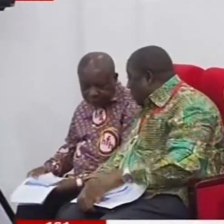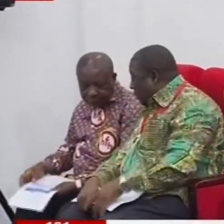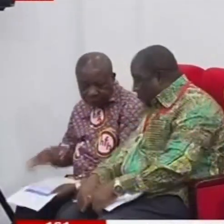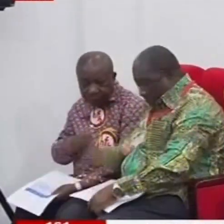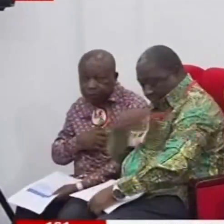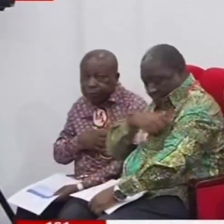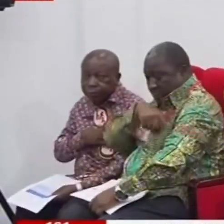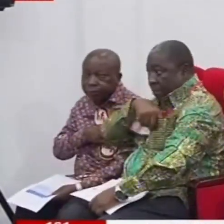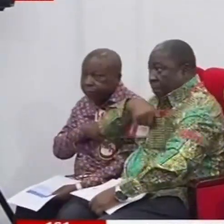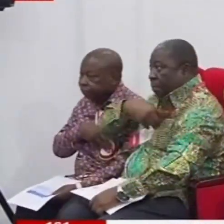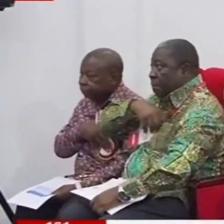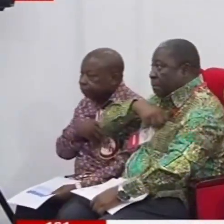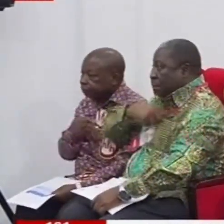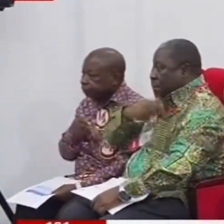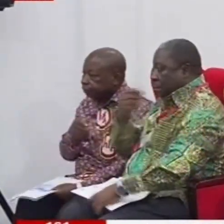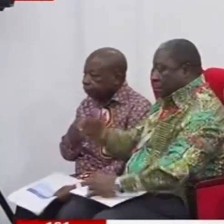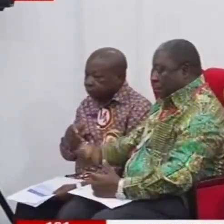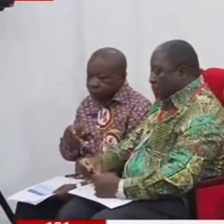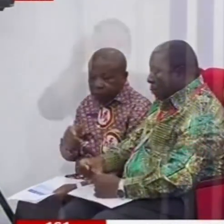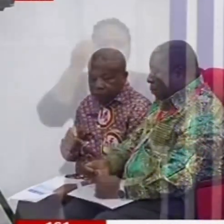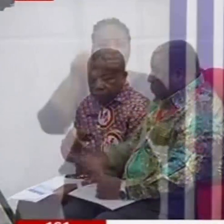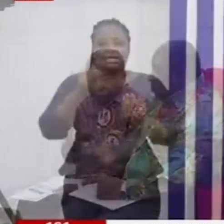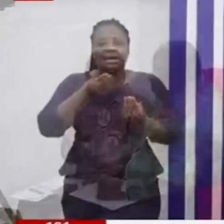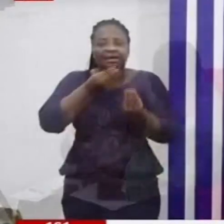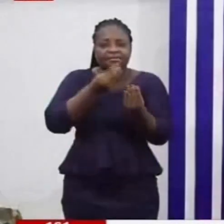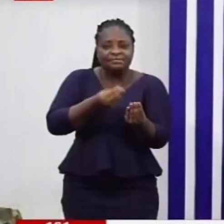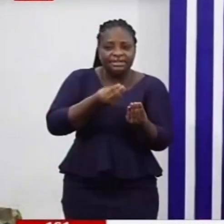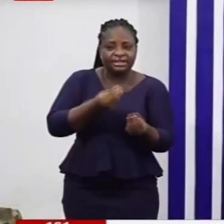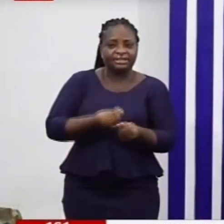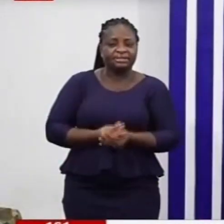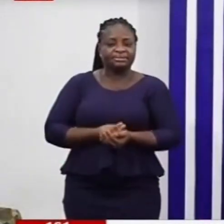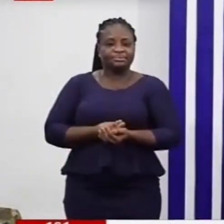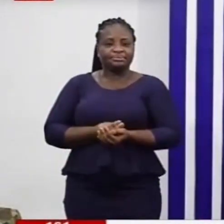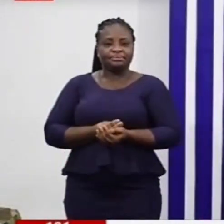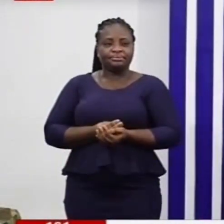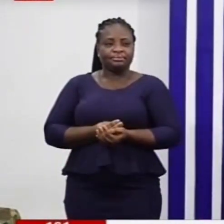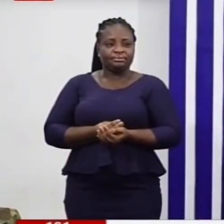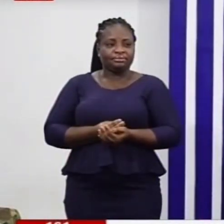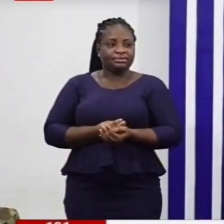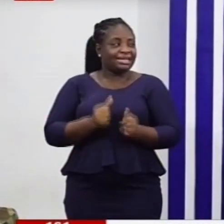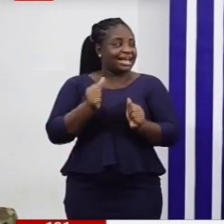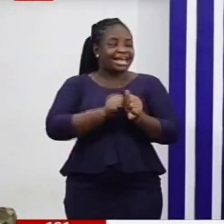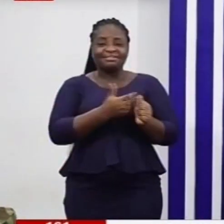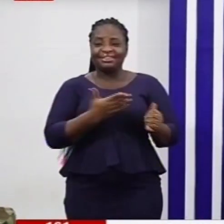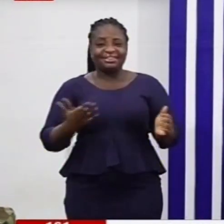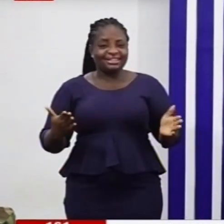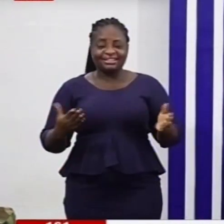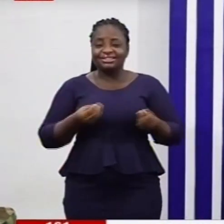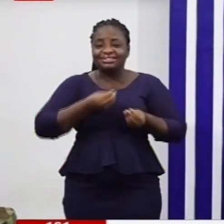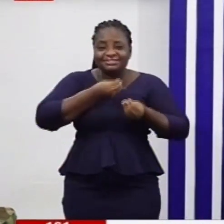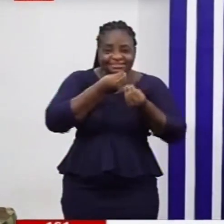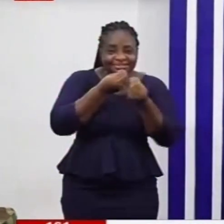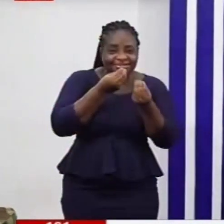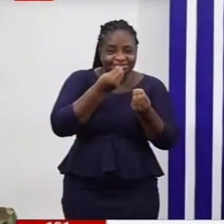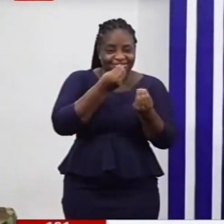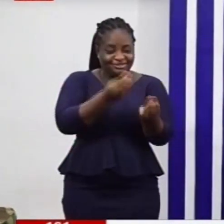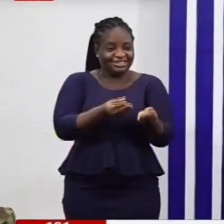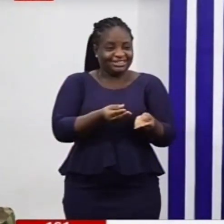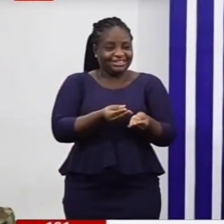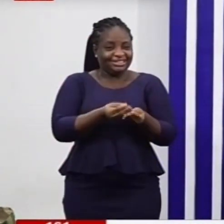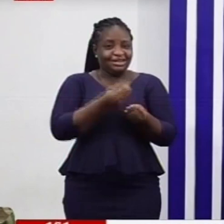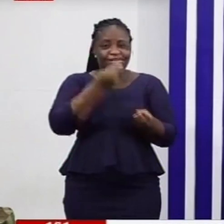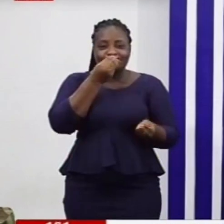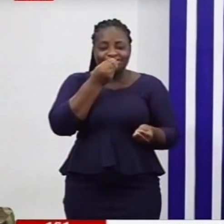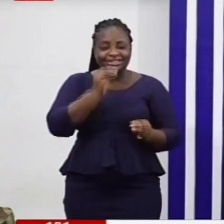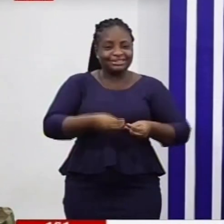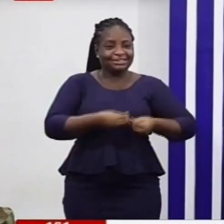Honorable Minister, thank you for that update. So in terms of feeding is being provided for. they are also being,